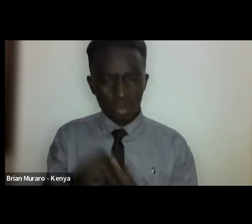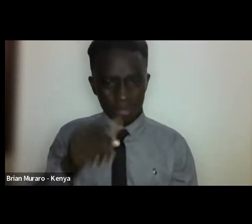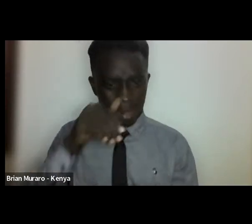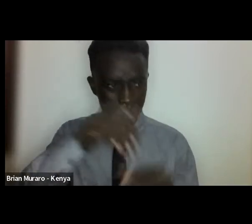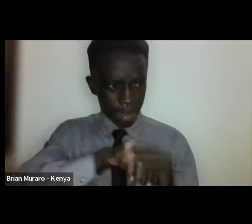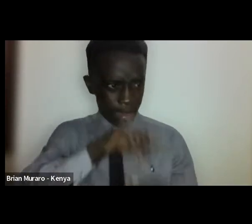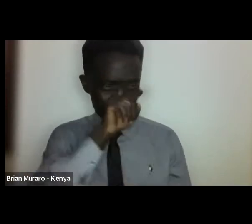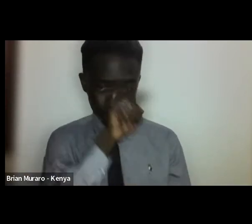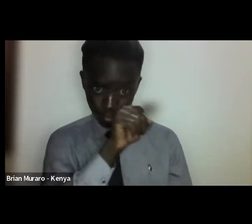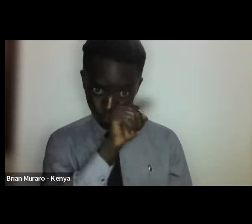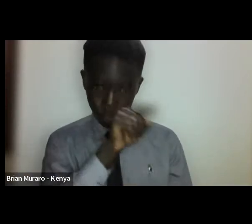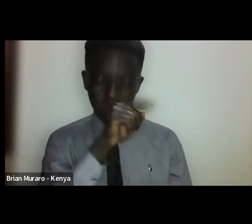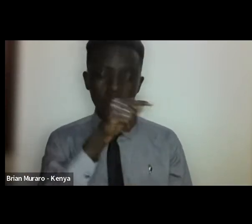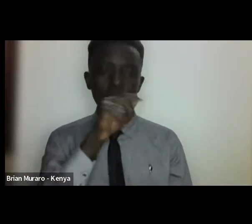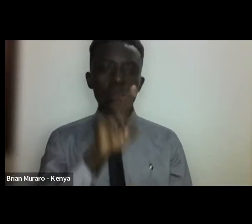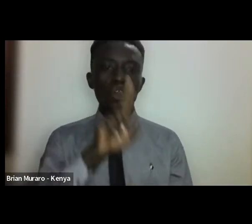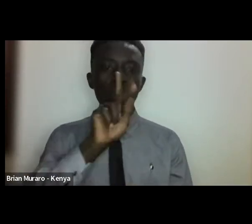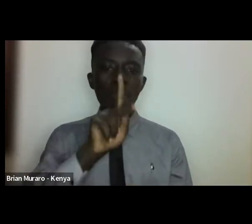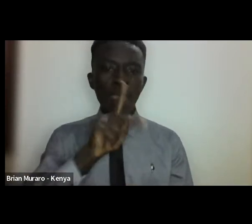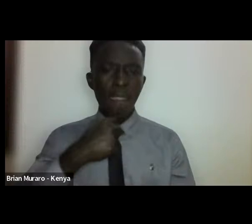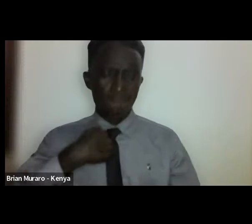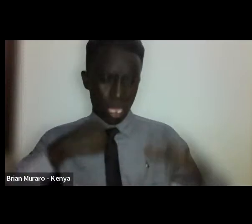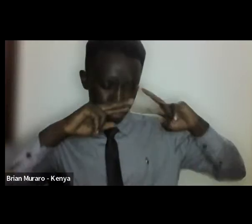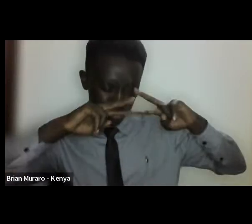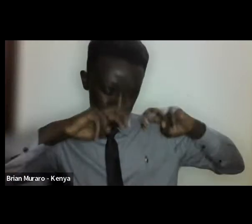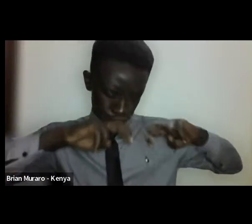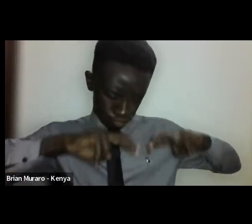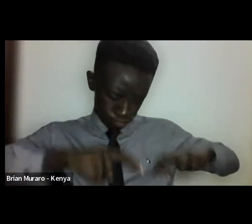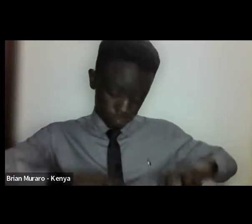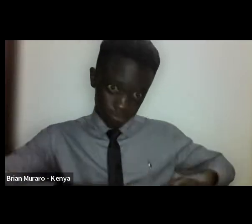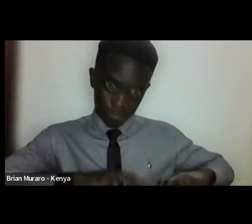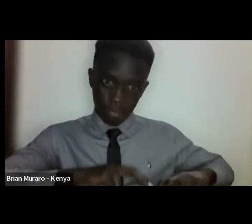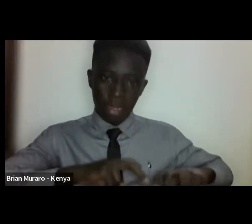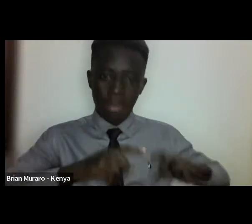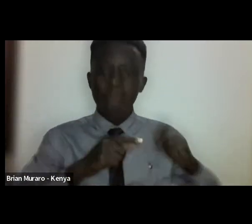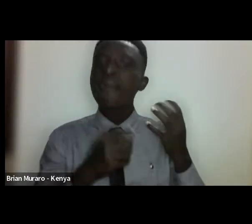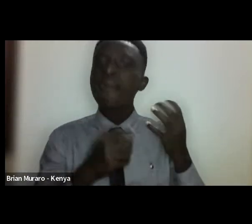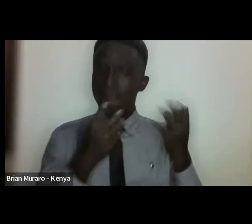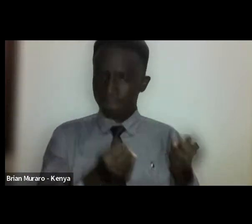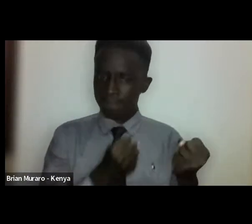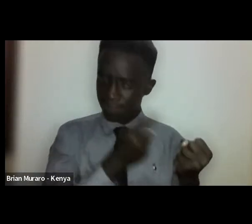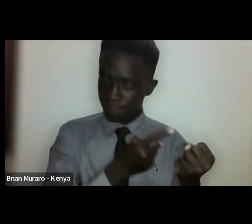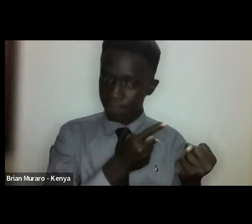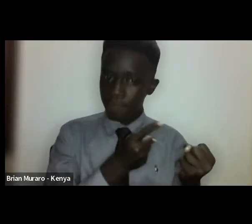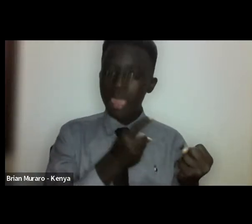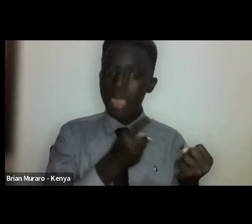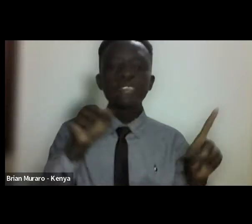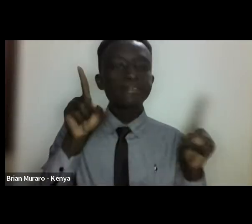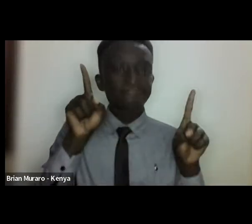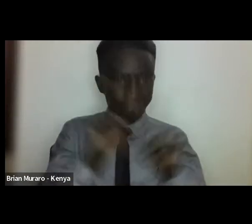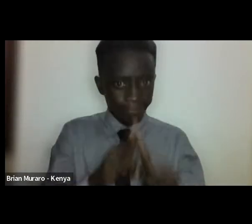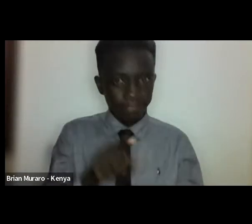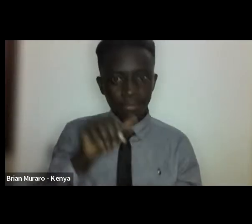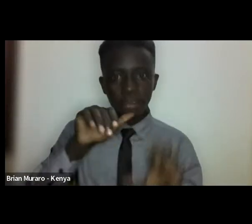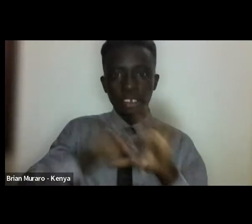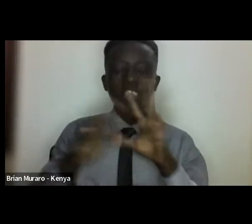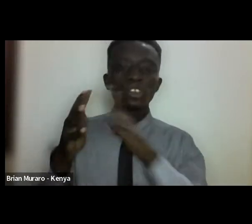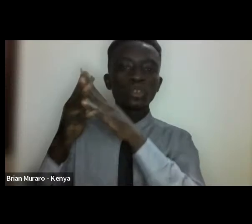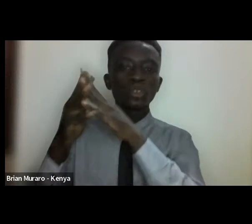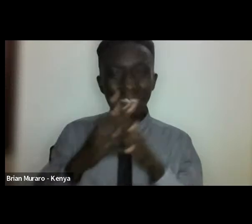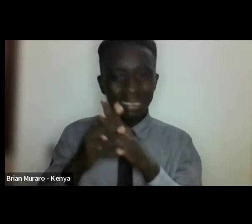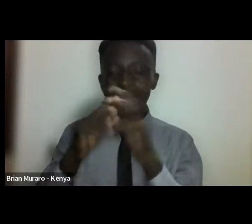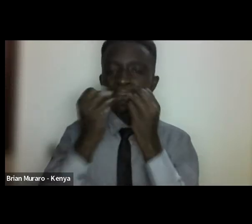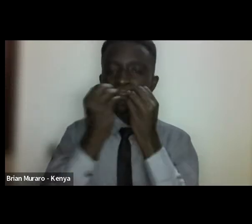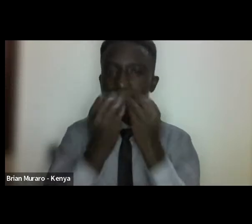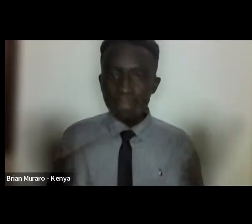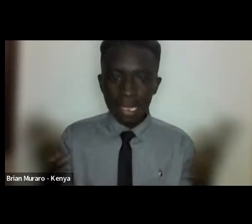There's sufficient research to suggest that. This is a phenomenon in the United States. In many states, the reading